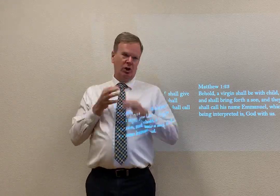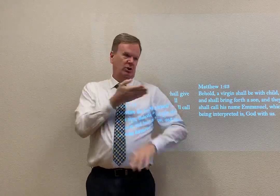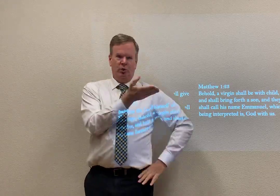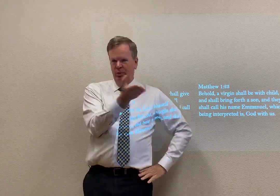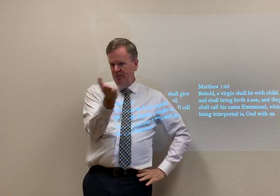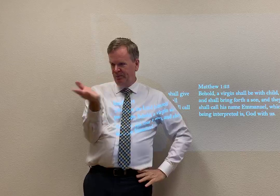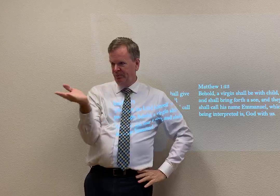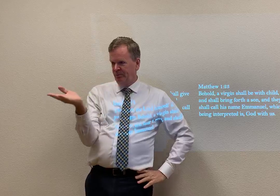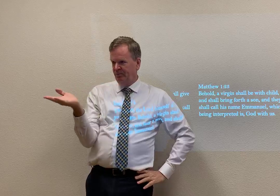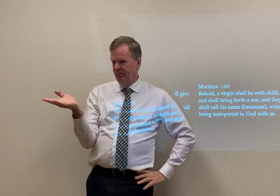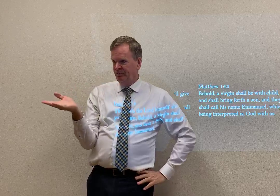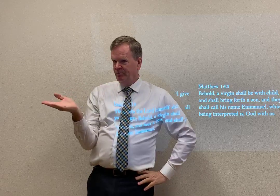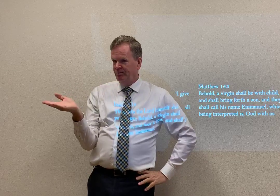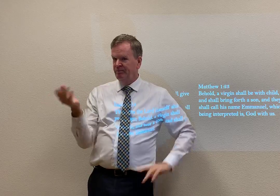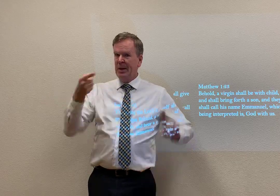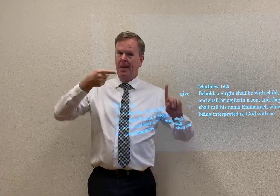So Jesus now has a right to judge us.